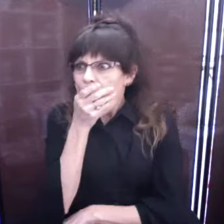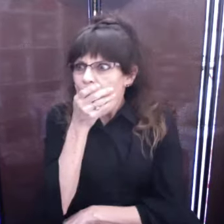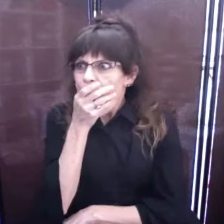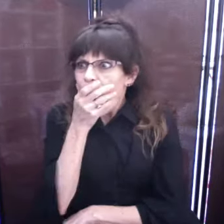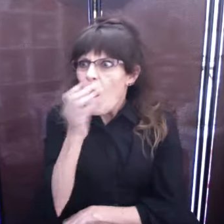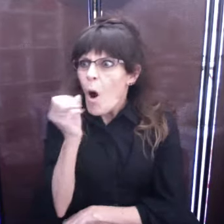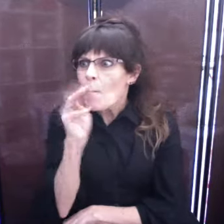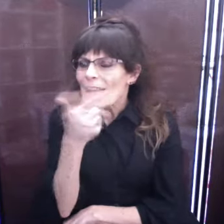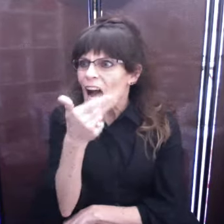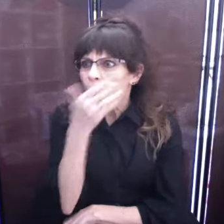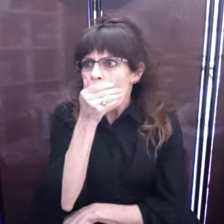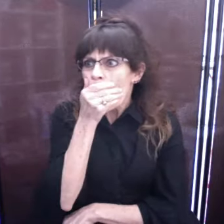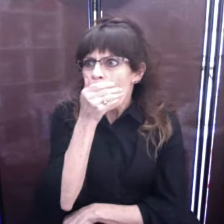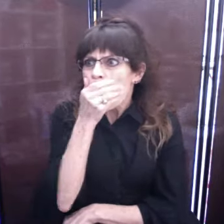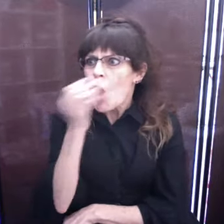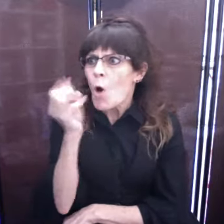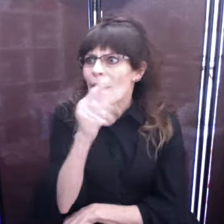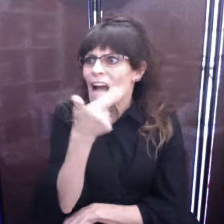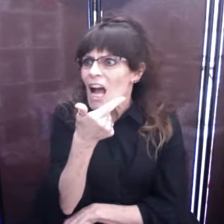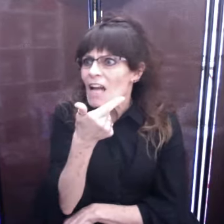my God. They're never going to believe it.